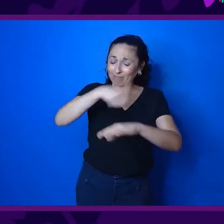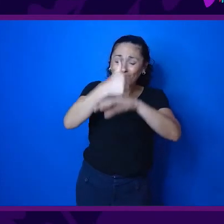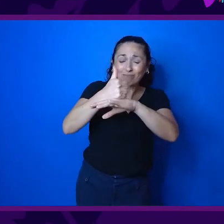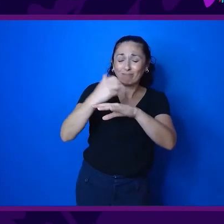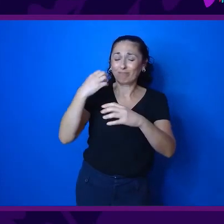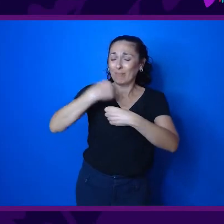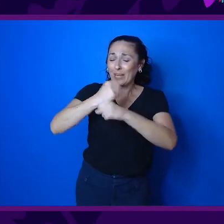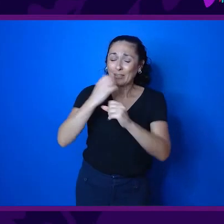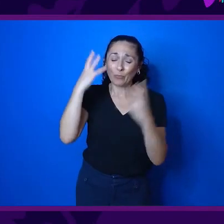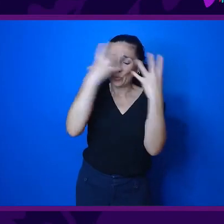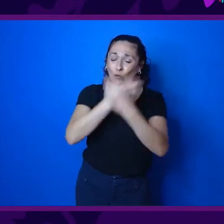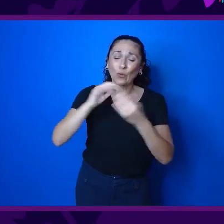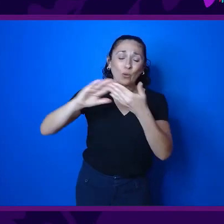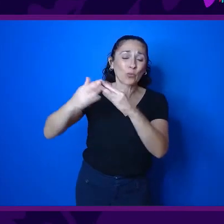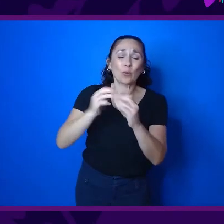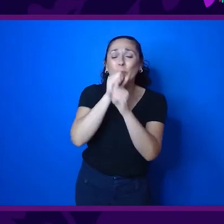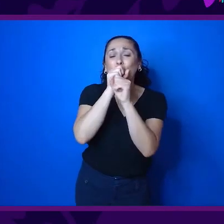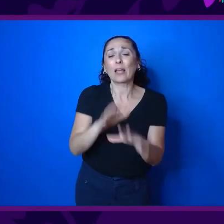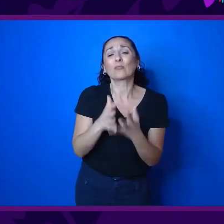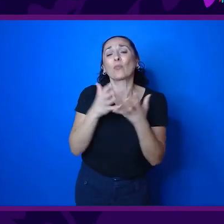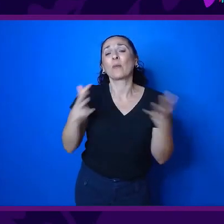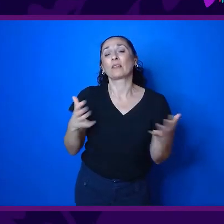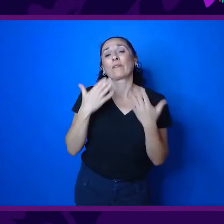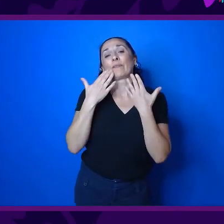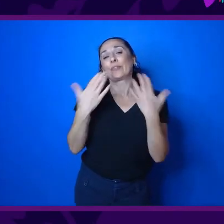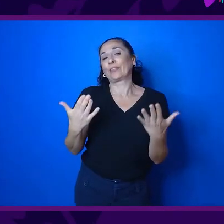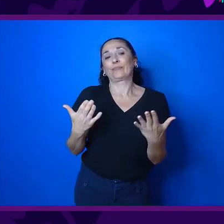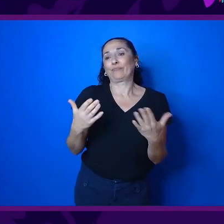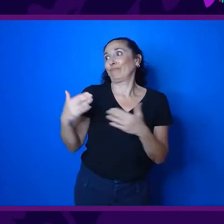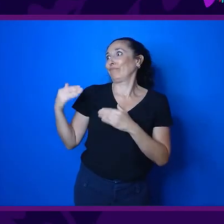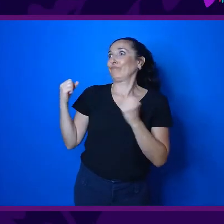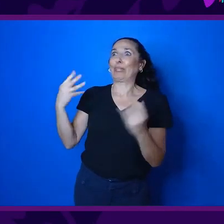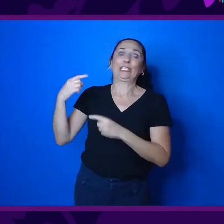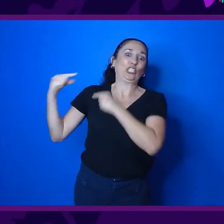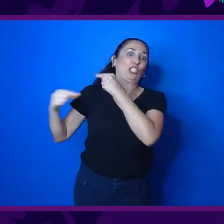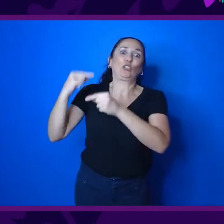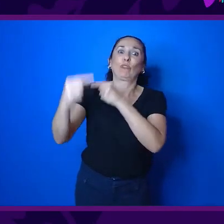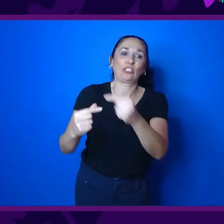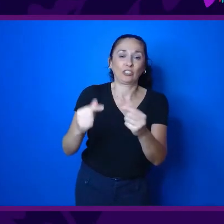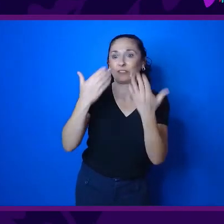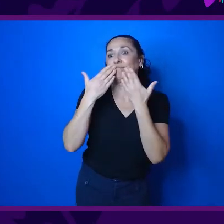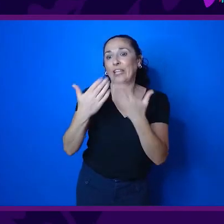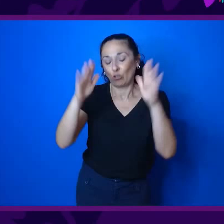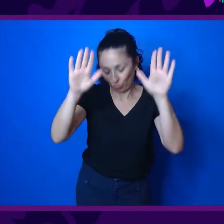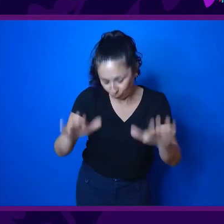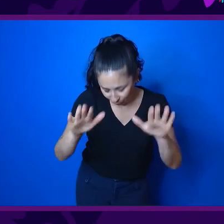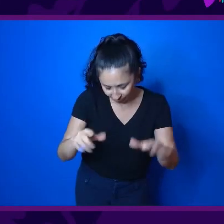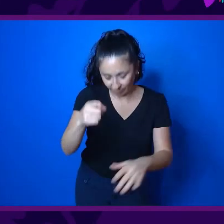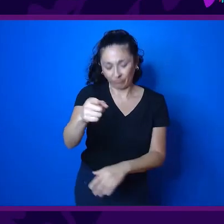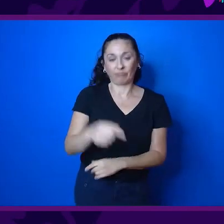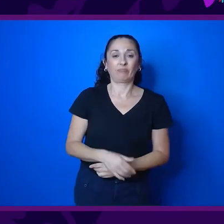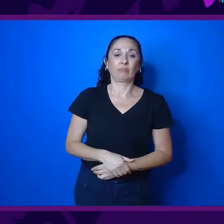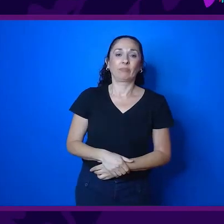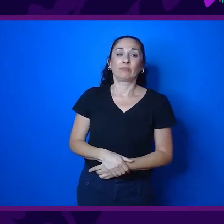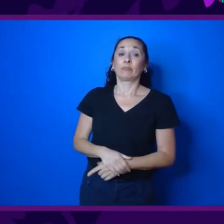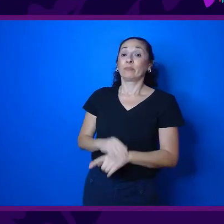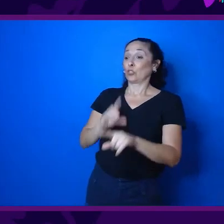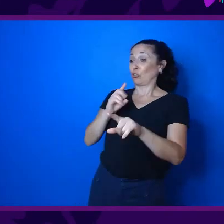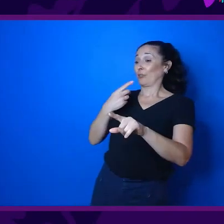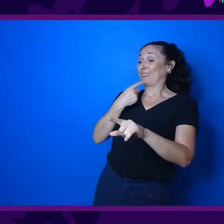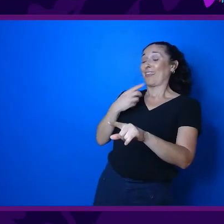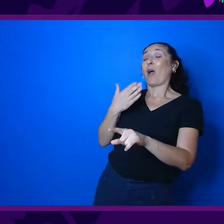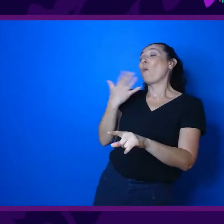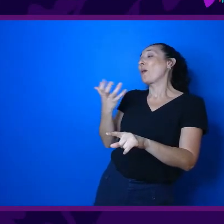ways. Grandkids. Generations of you. Thank you. And I want to thank you and your mother for all of the work that you're